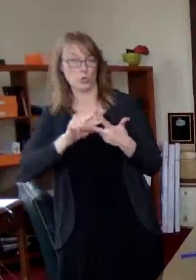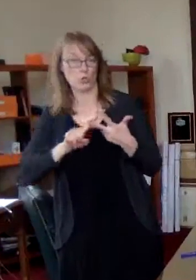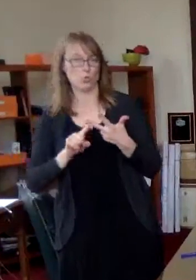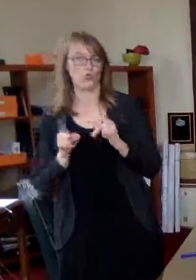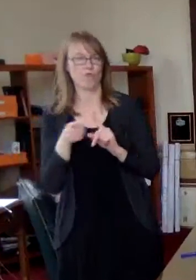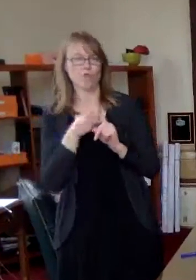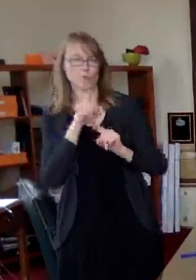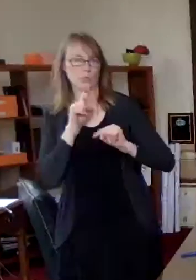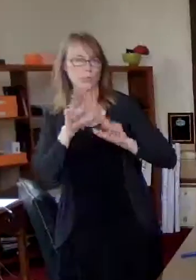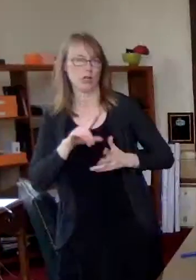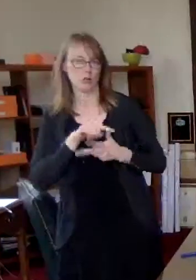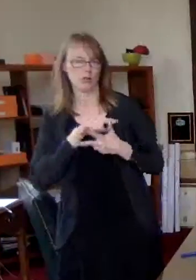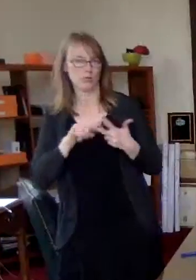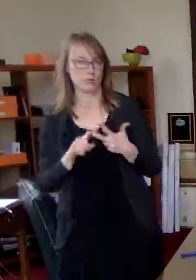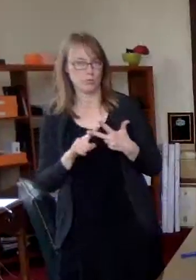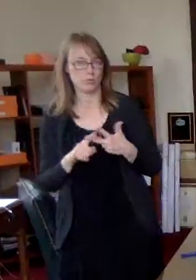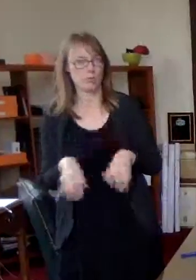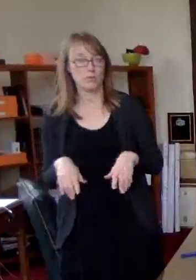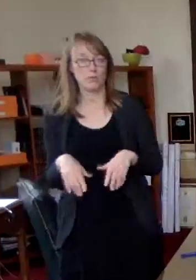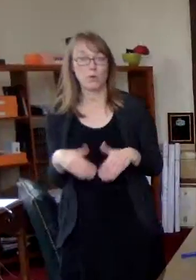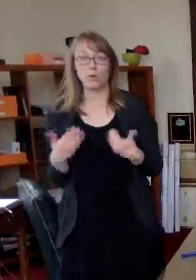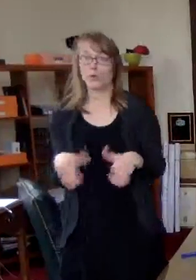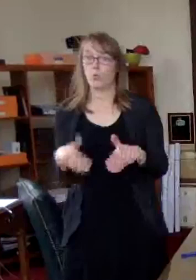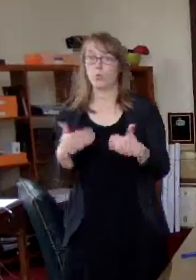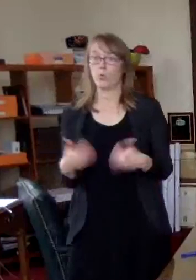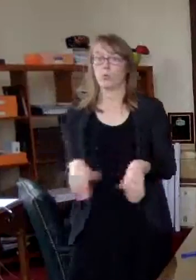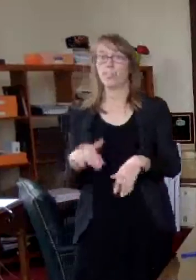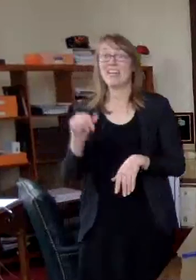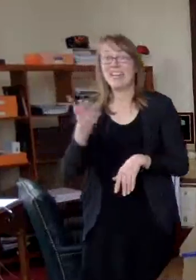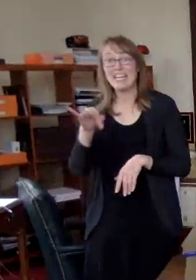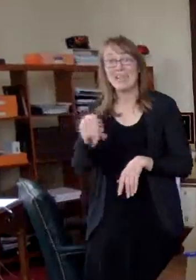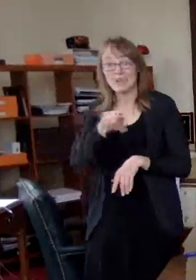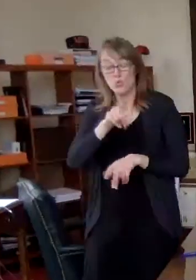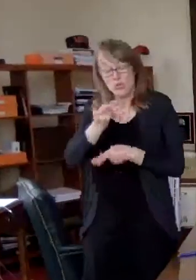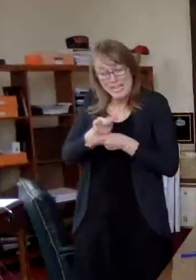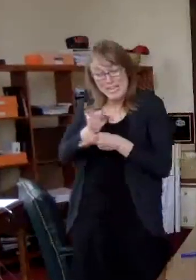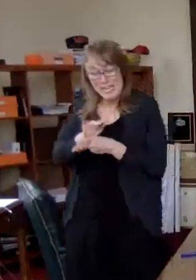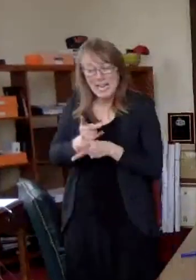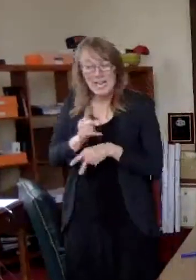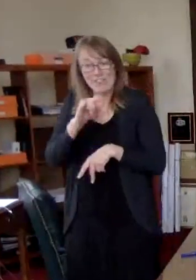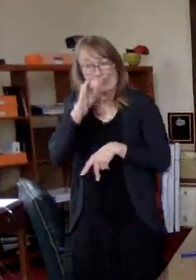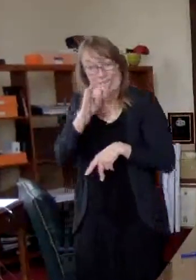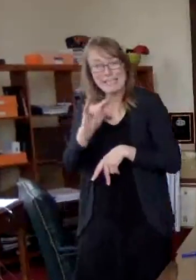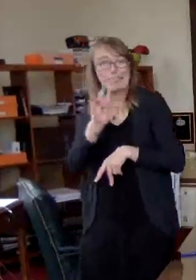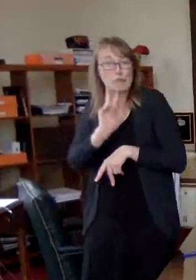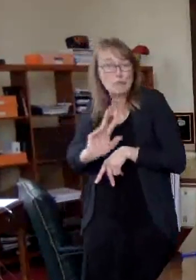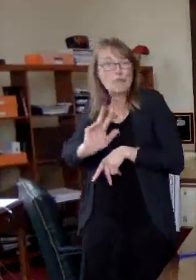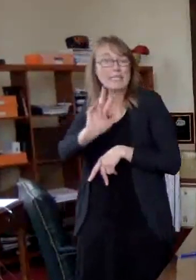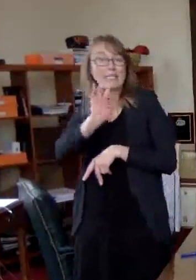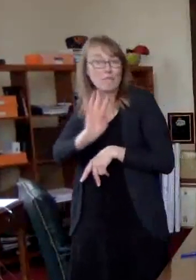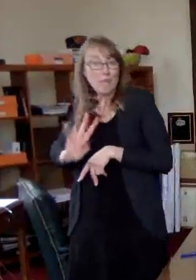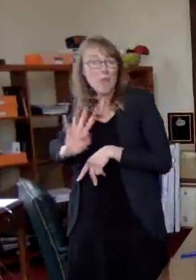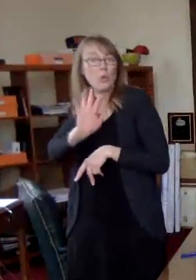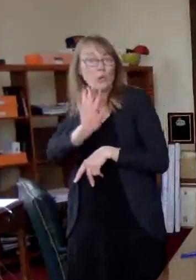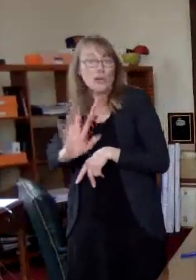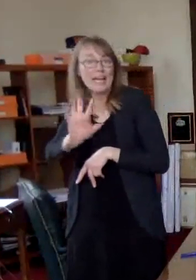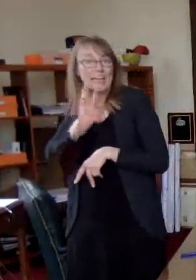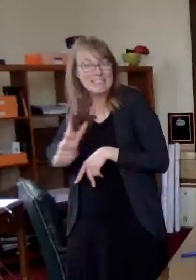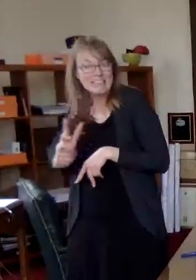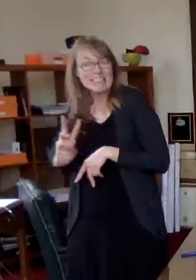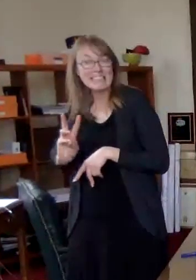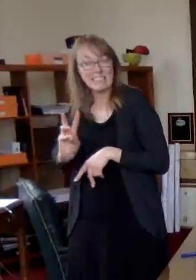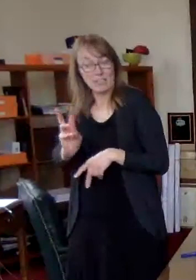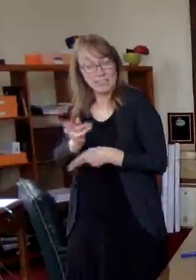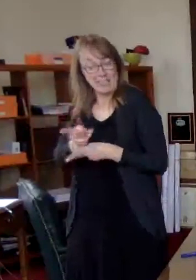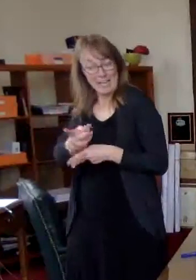a bunch of 2-year-olds or 3-year-olds to enforce 6-foot distancing, I think. So we really are trying to reduce the number of kids